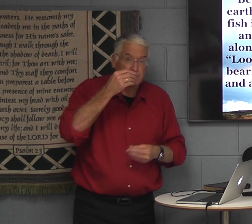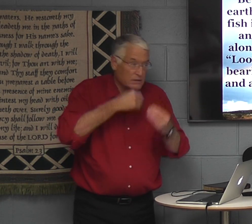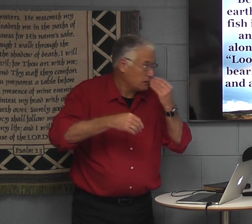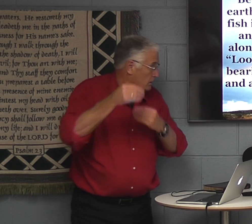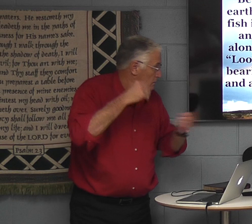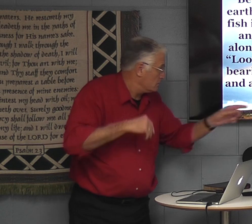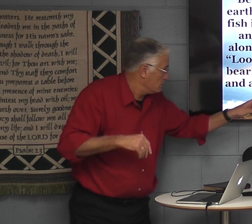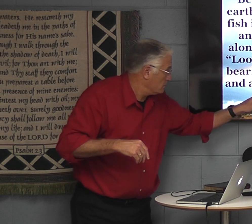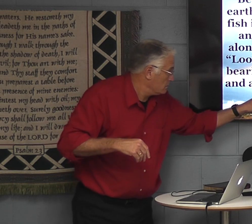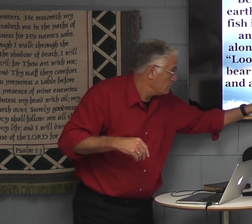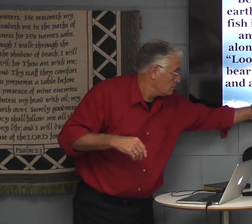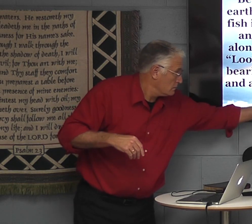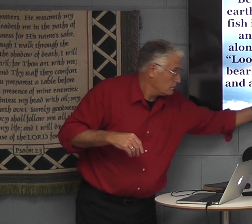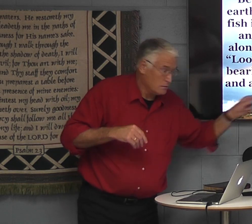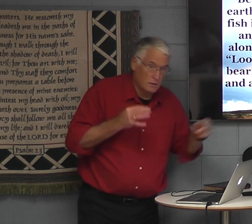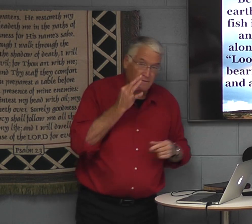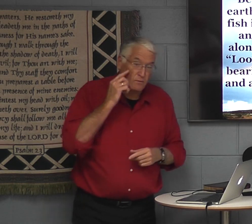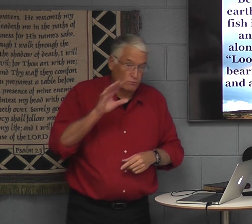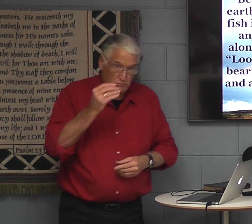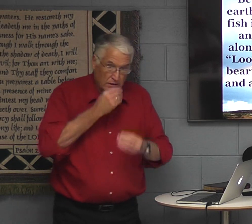God gave the fruit for them to eat.